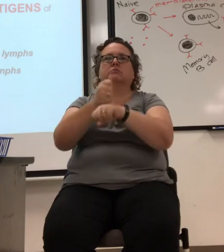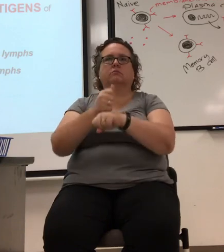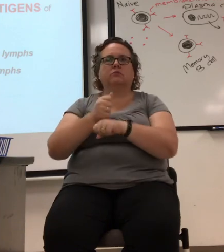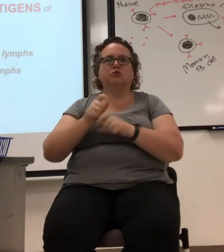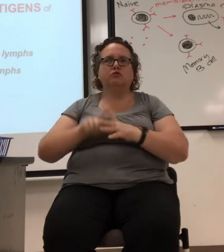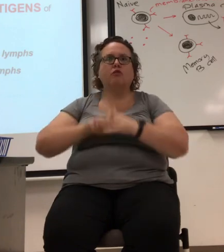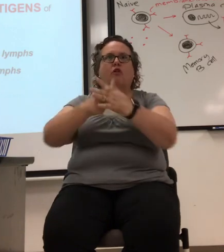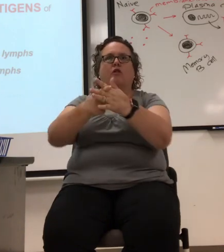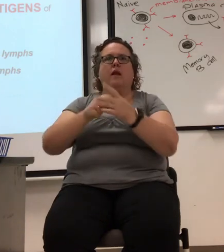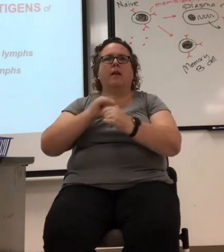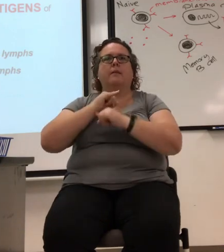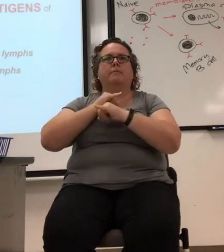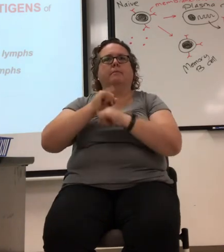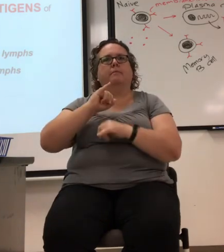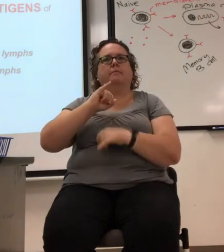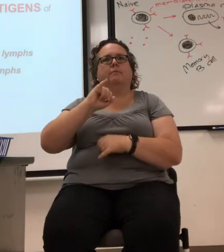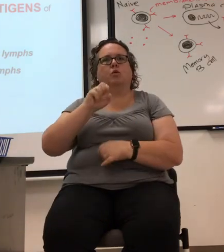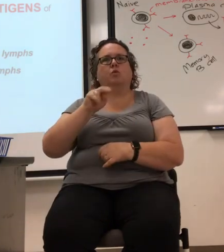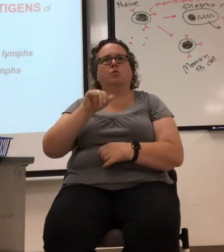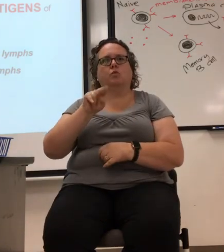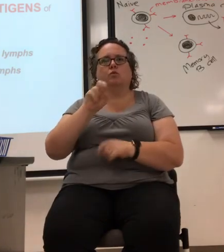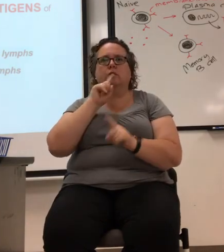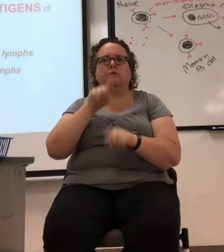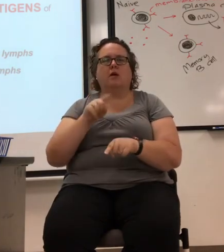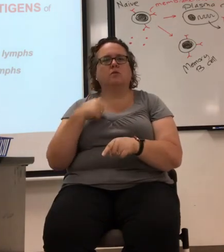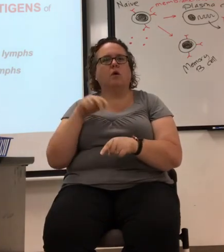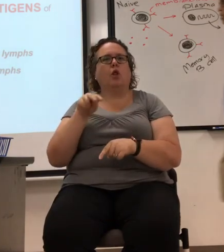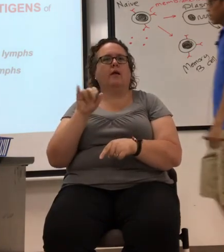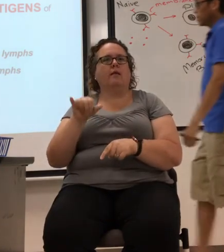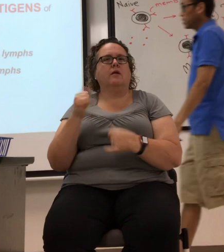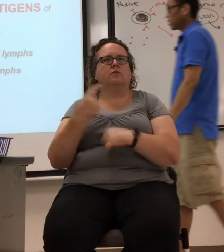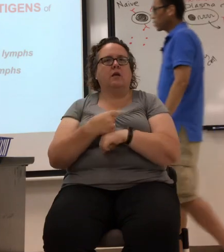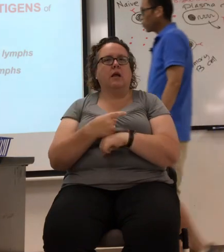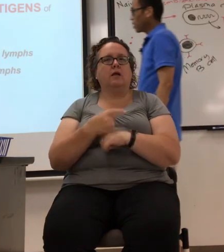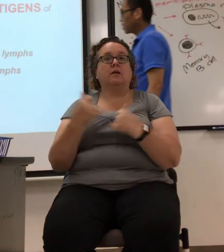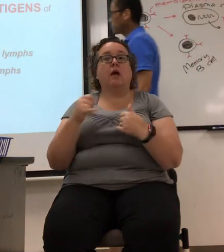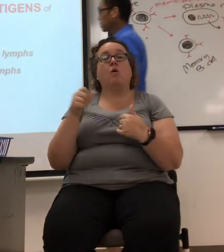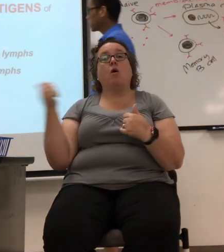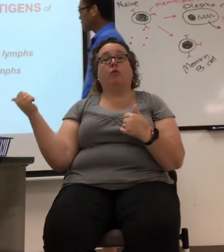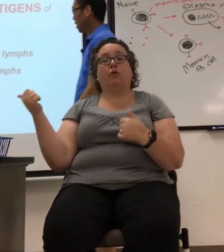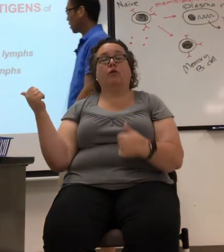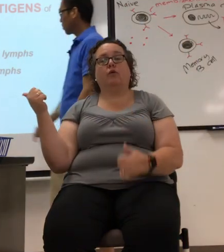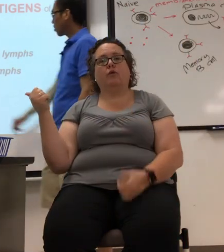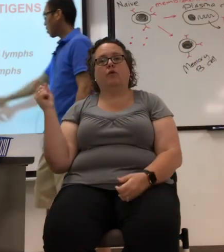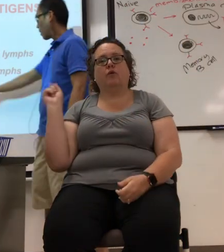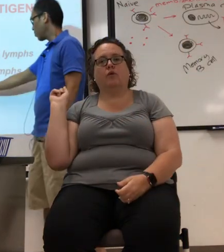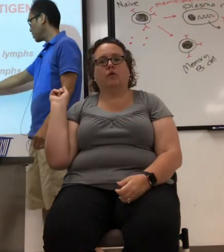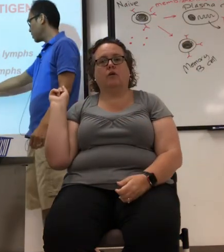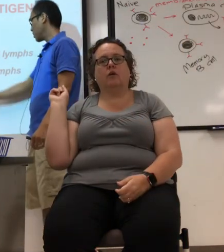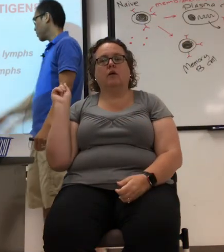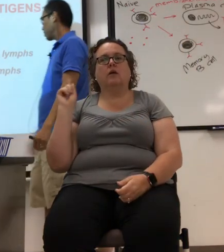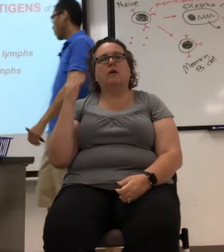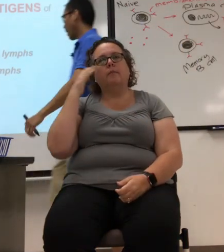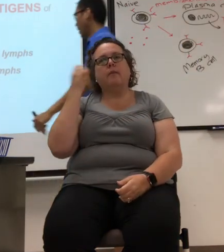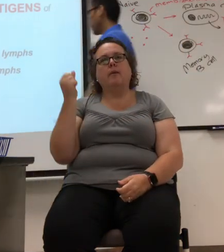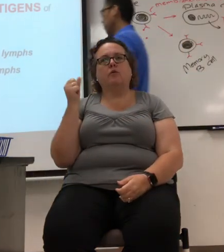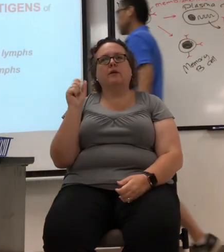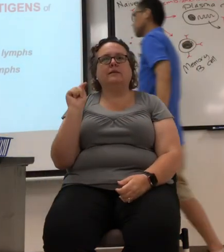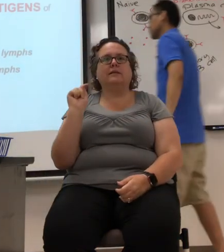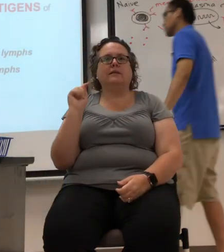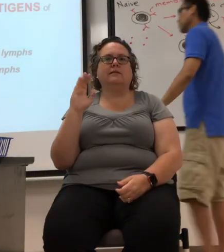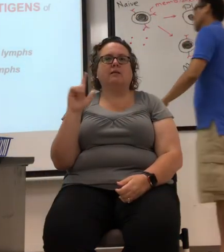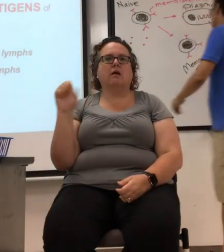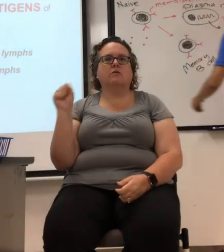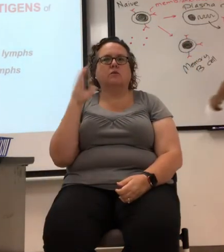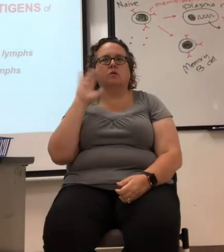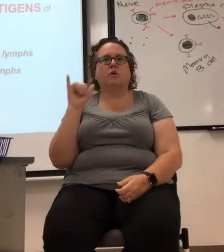response. So we'll look at those today. Now, these other ones, well, memory T cells, you know that. Can the helper